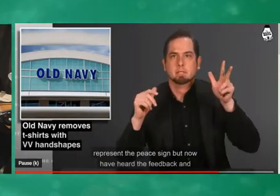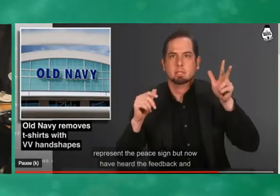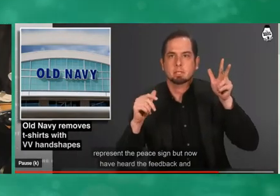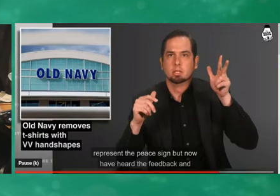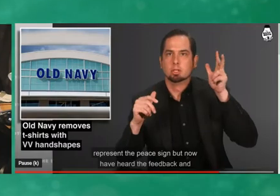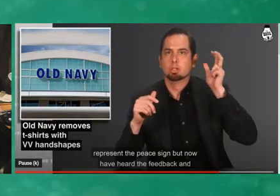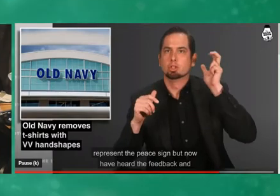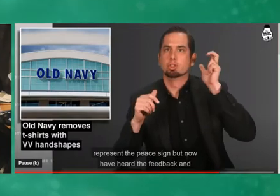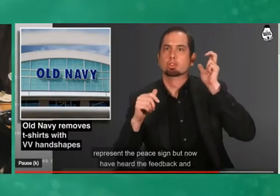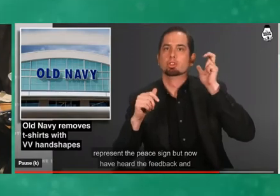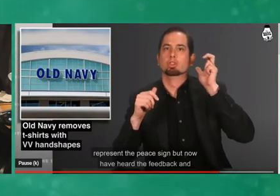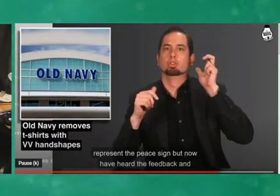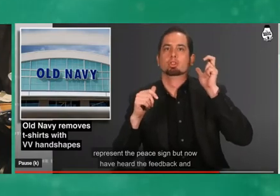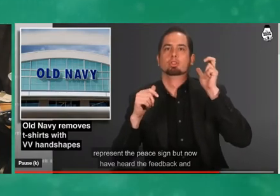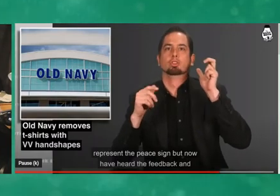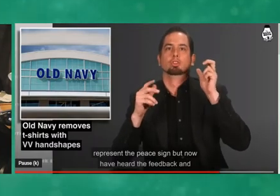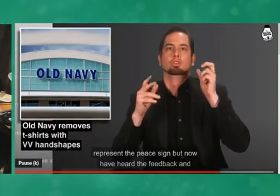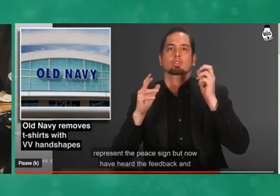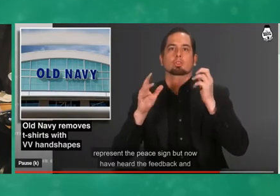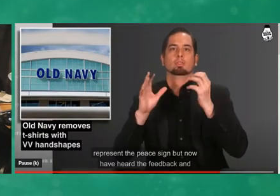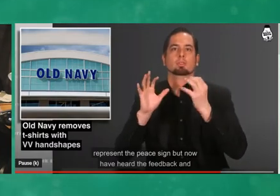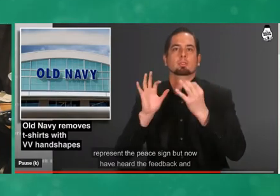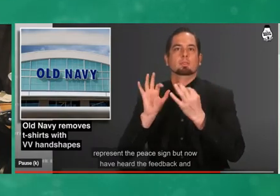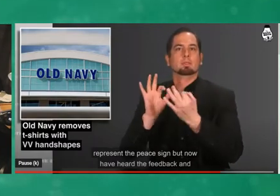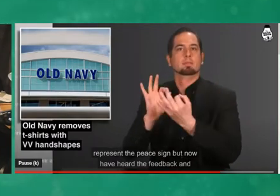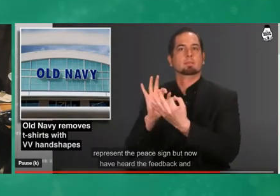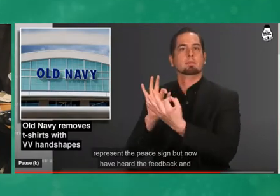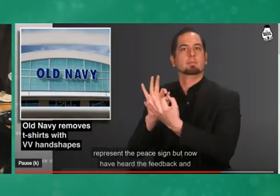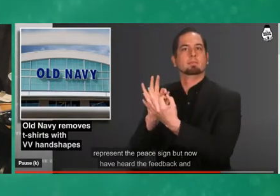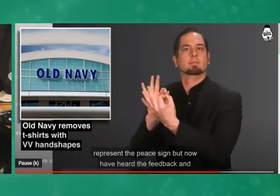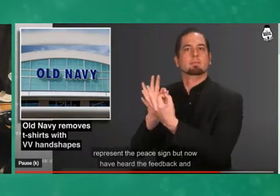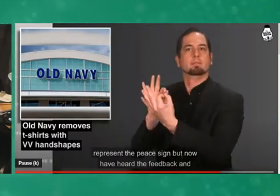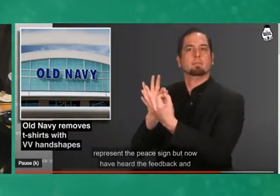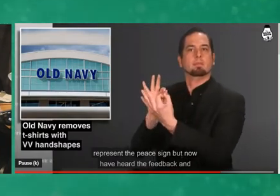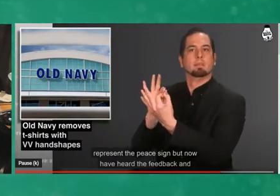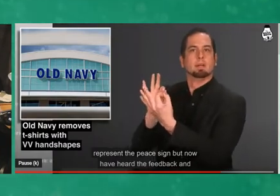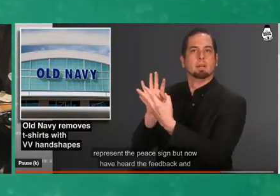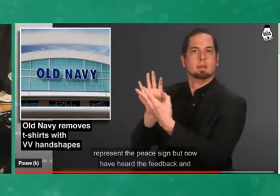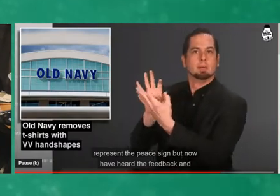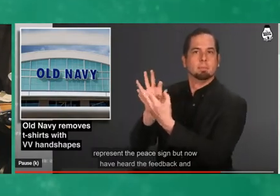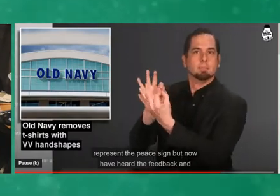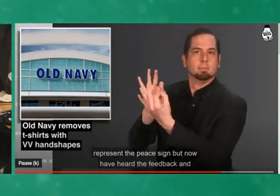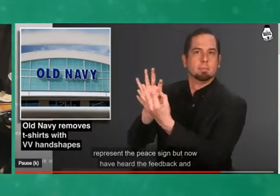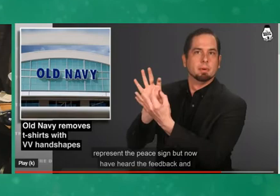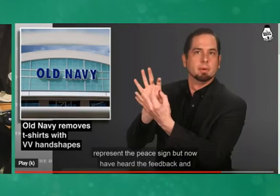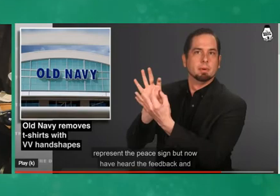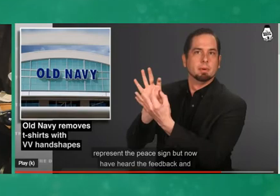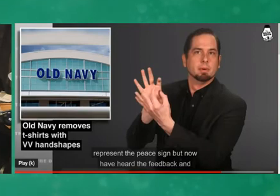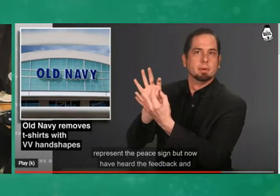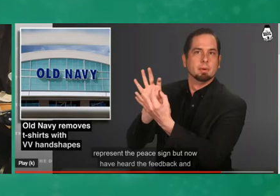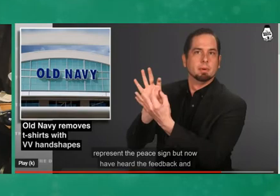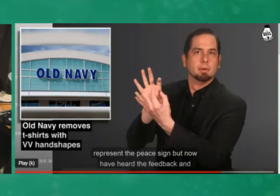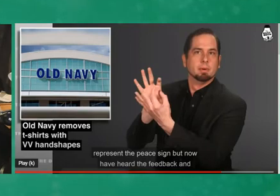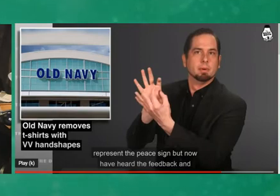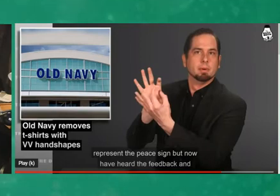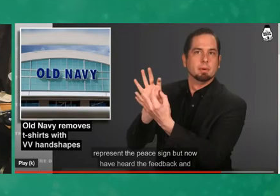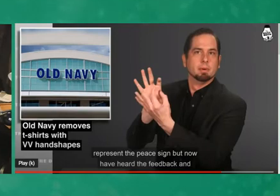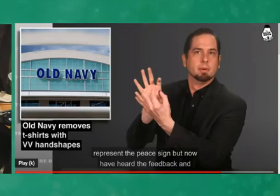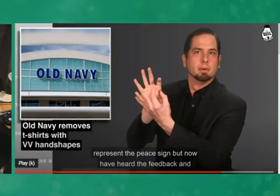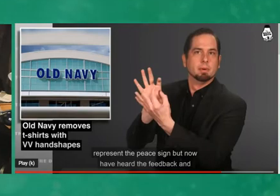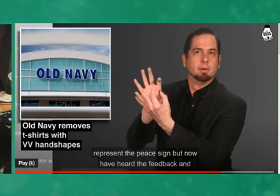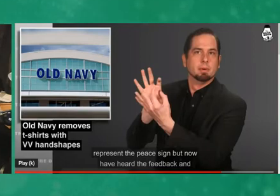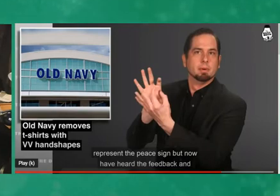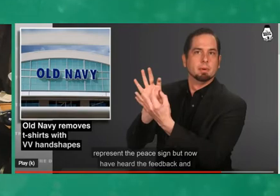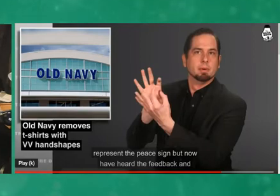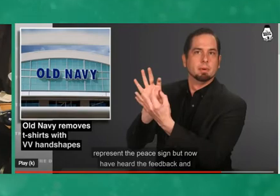All right, so now that they've heard feedback. Feedback, by the way,